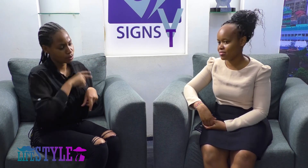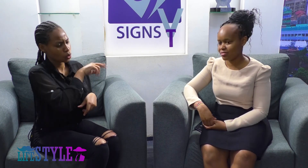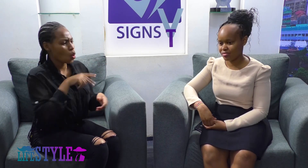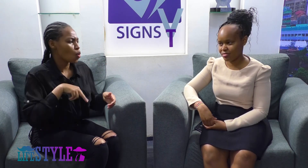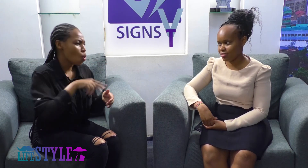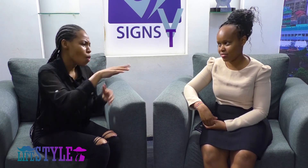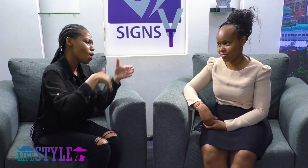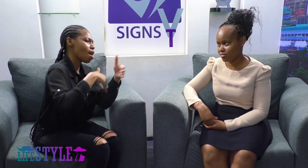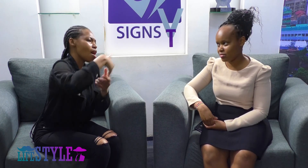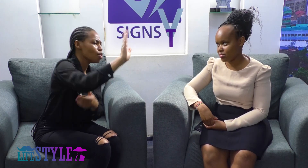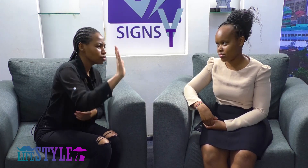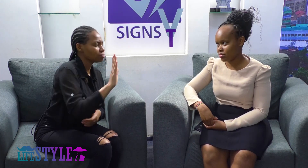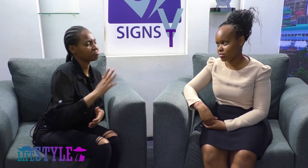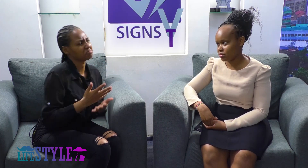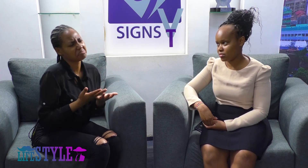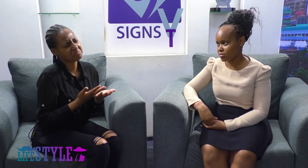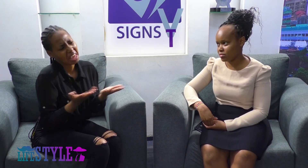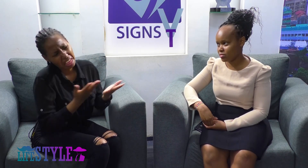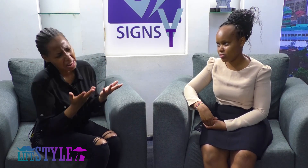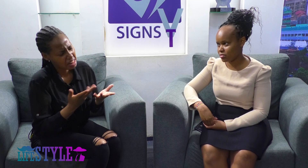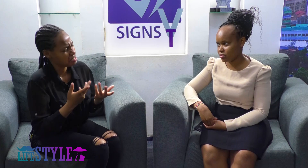them. Okay, when you walk outside there,